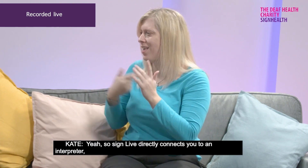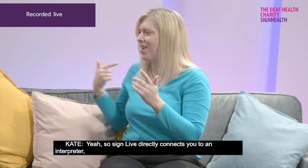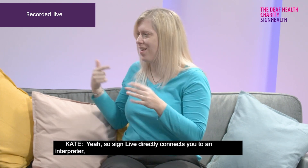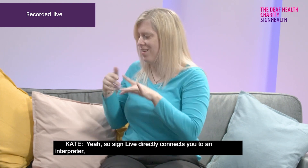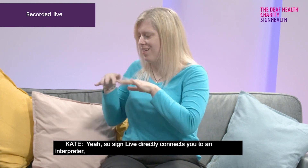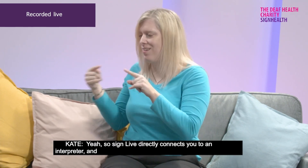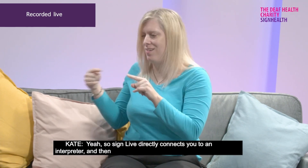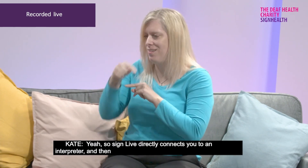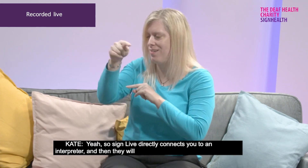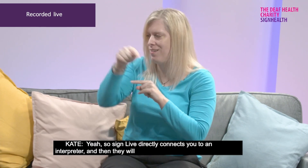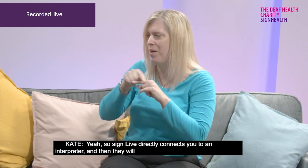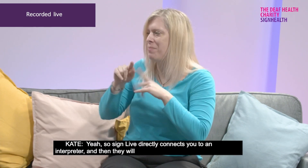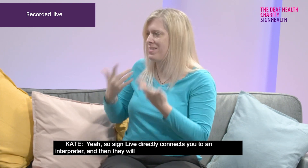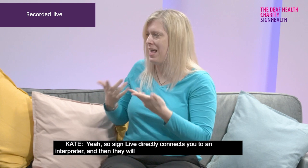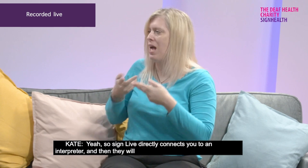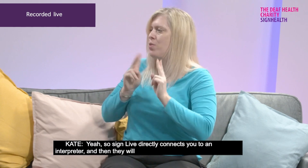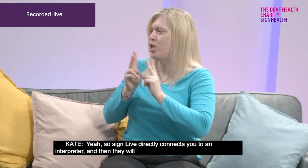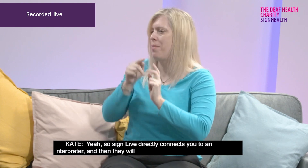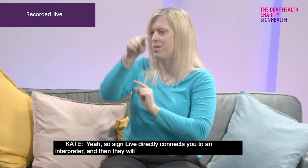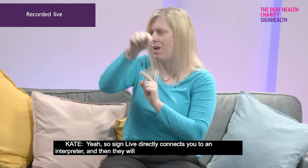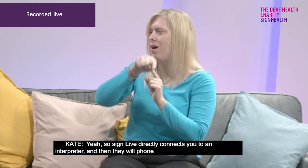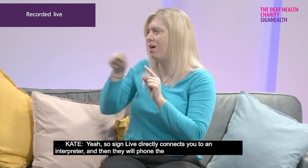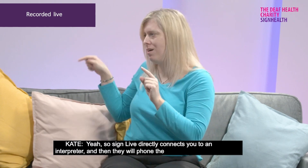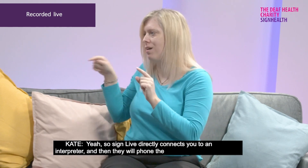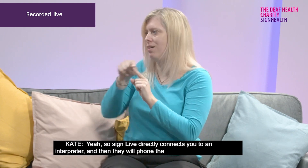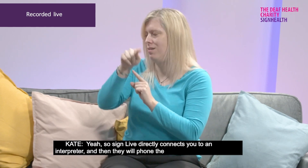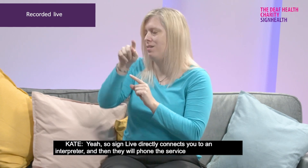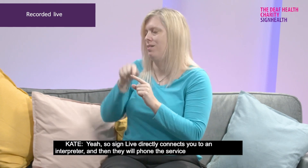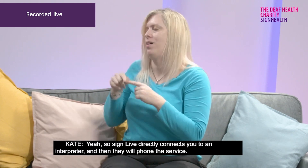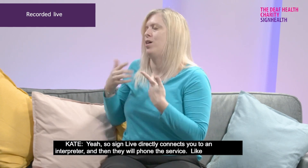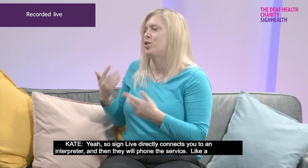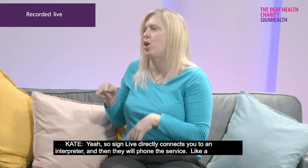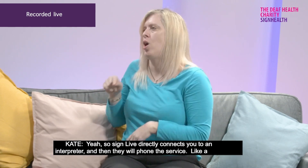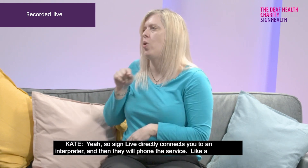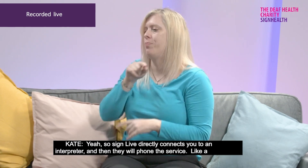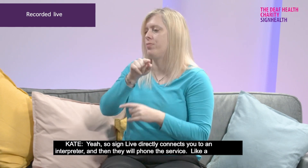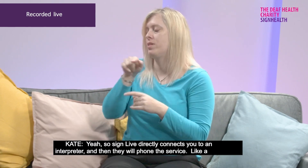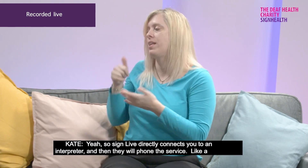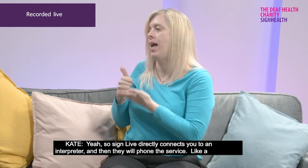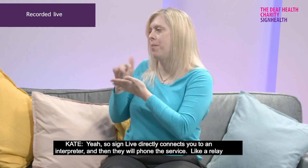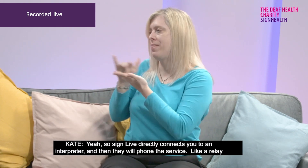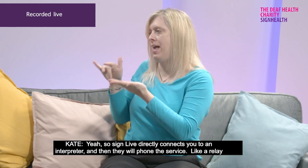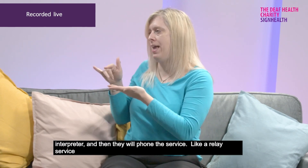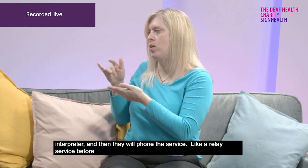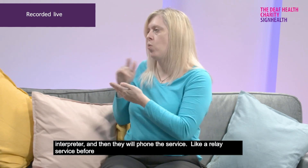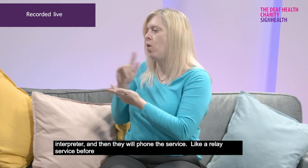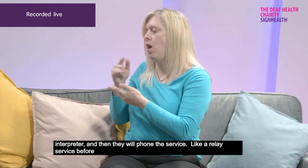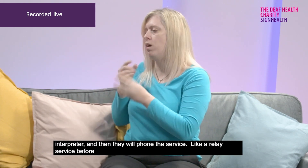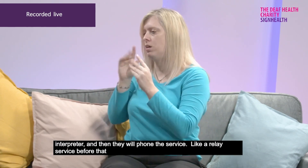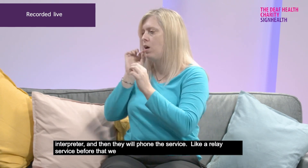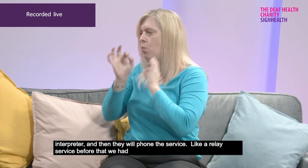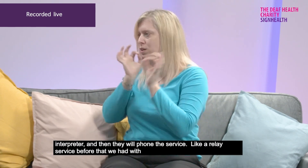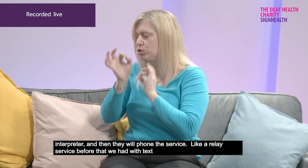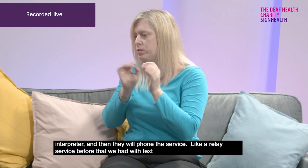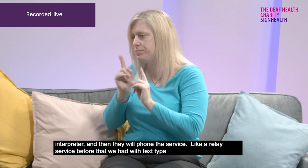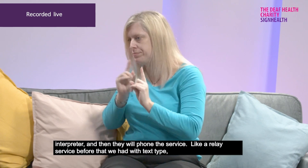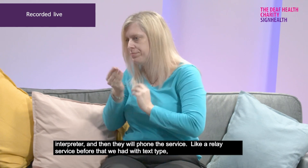then they will phone the service. It's like a relay service before that we had with text